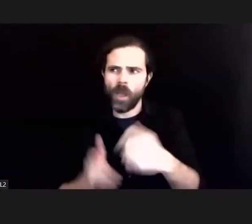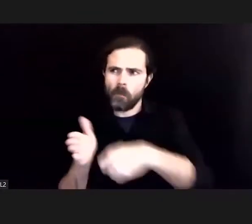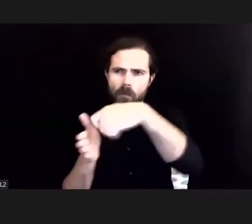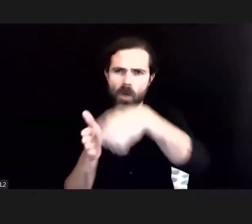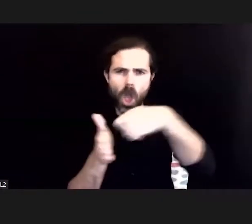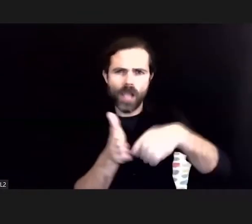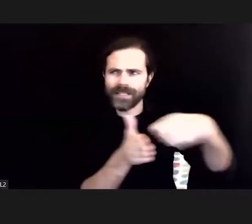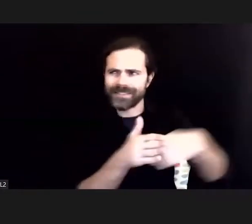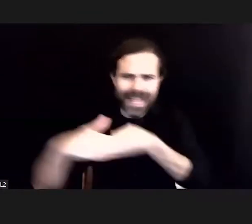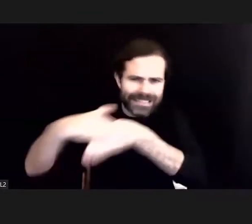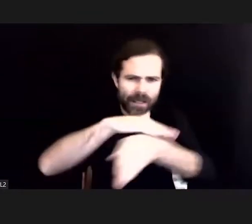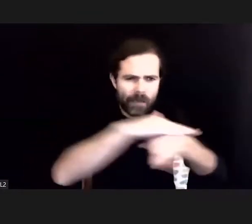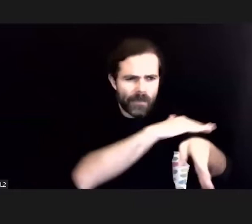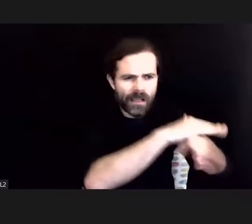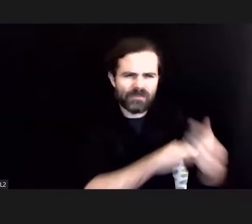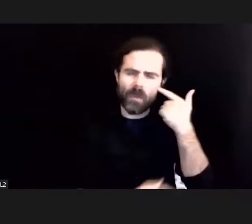we think that